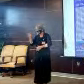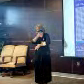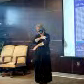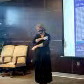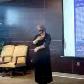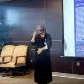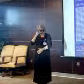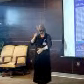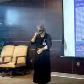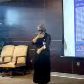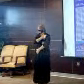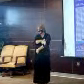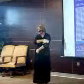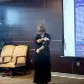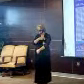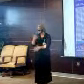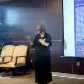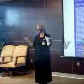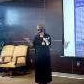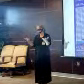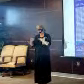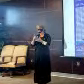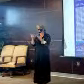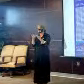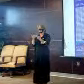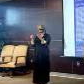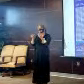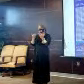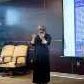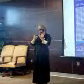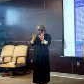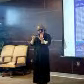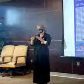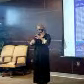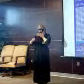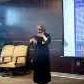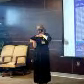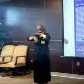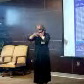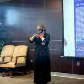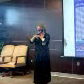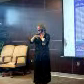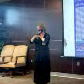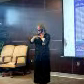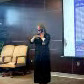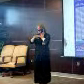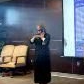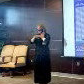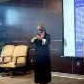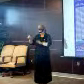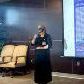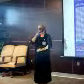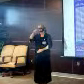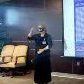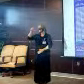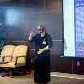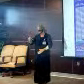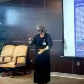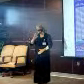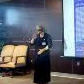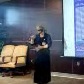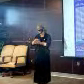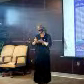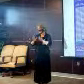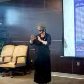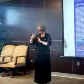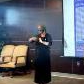across the South are stretched to and sometimes beyond their limits at this point. It doesn't have to be this way. We can turn